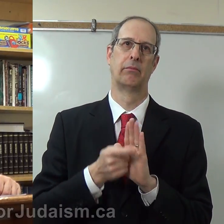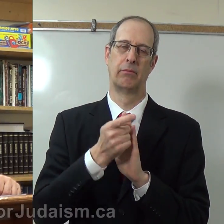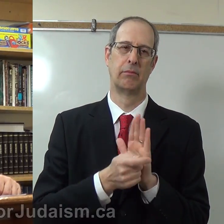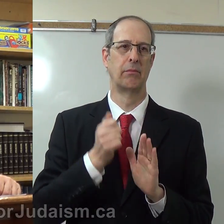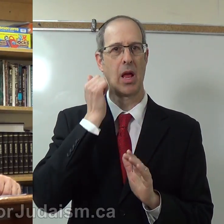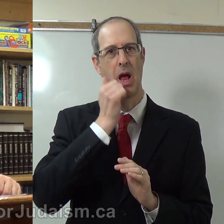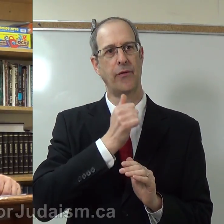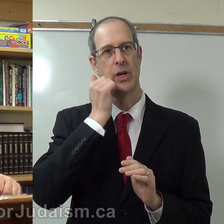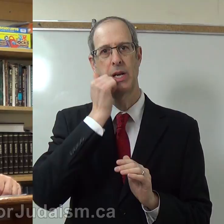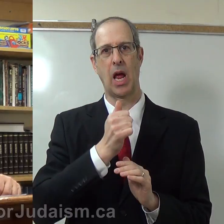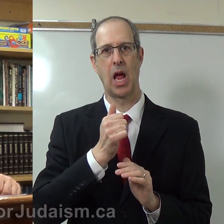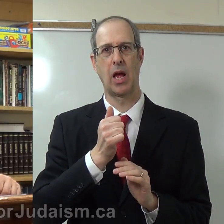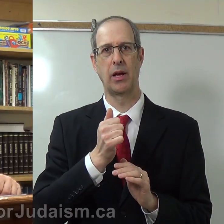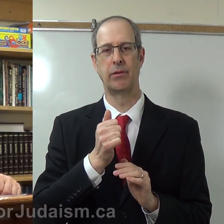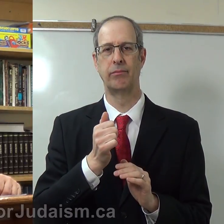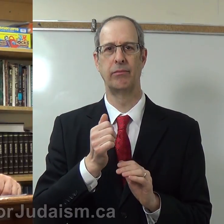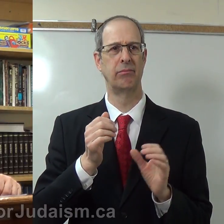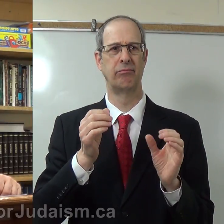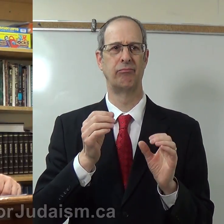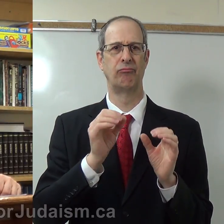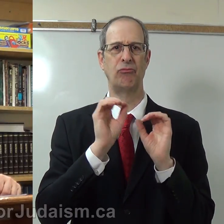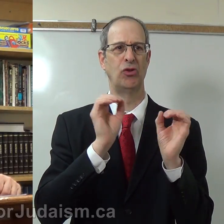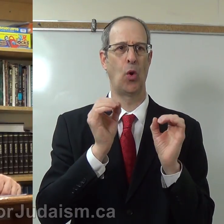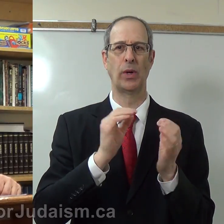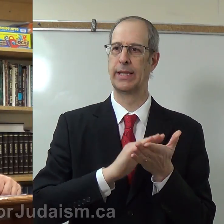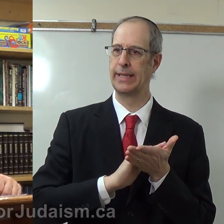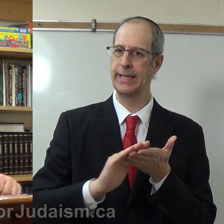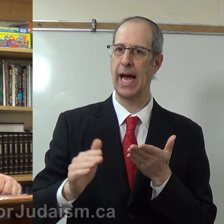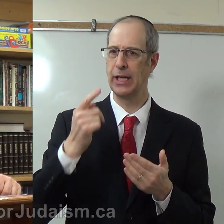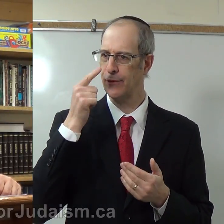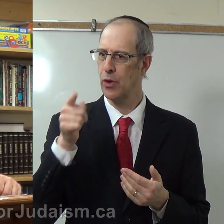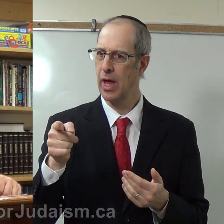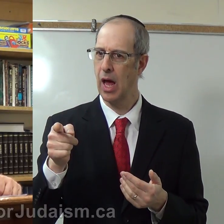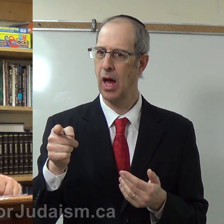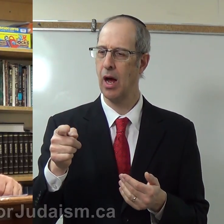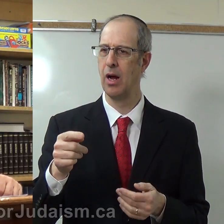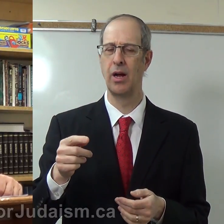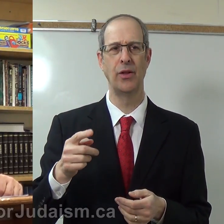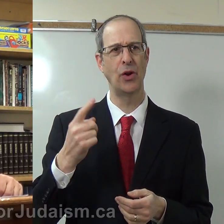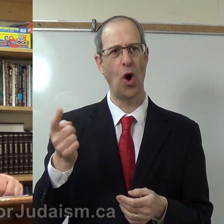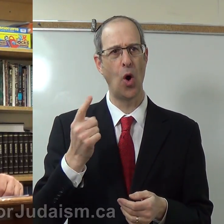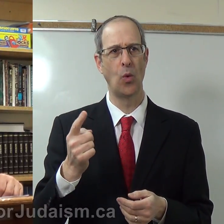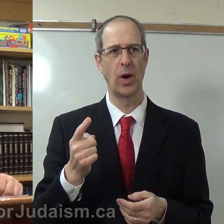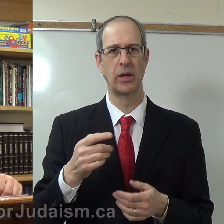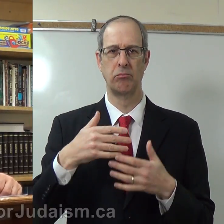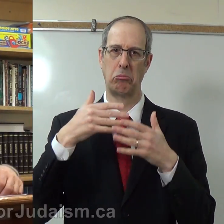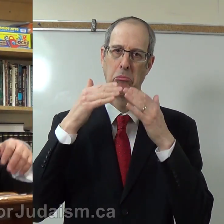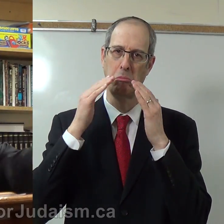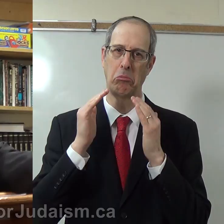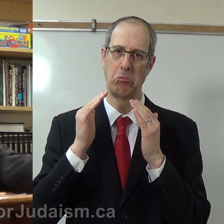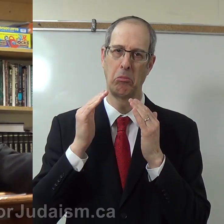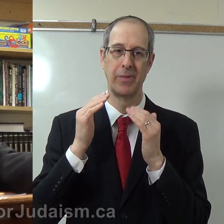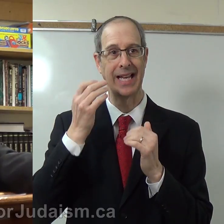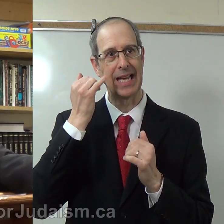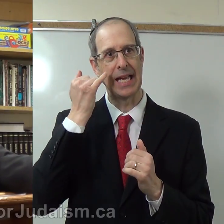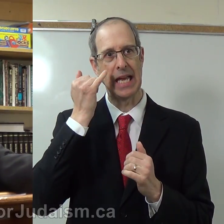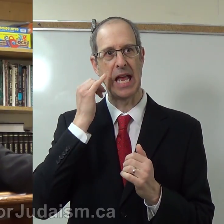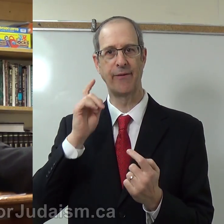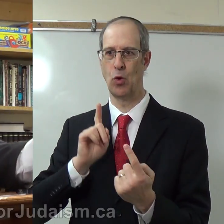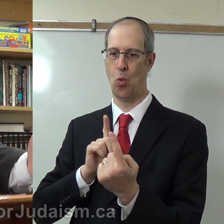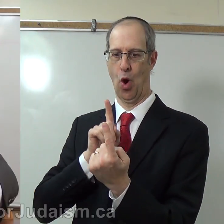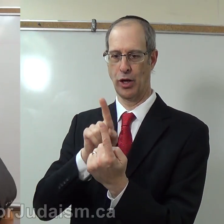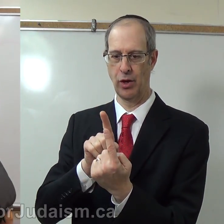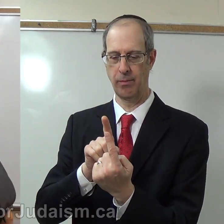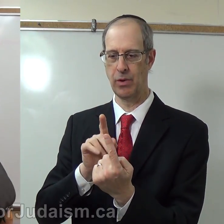and no one is nice to them and they always seem to be so unhappy and if you walk up to them with